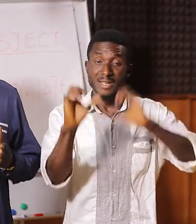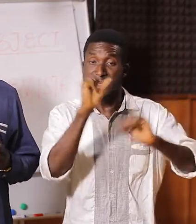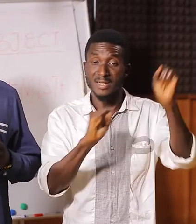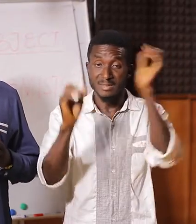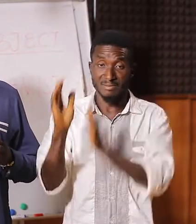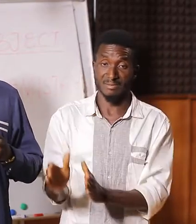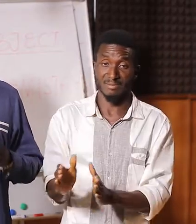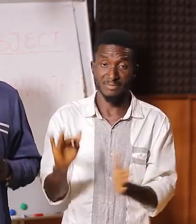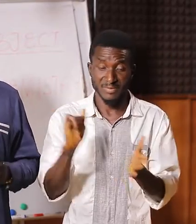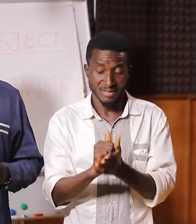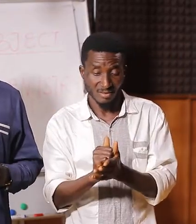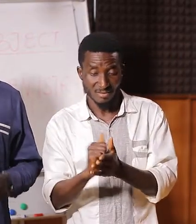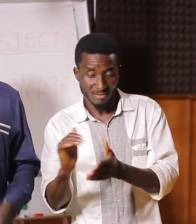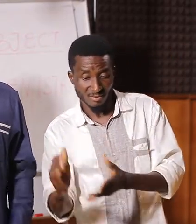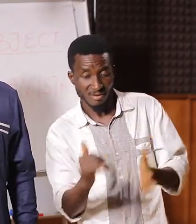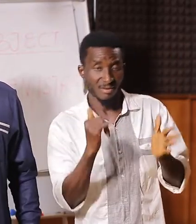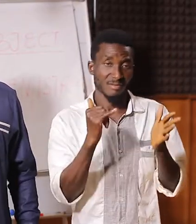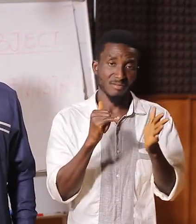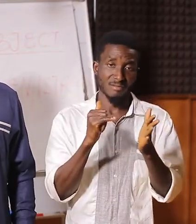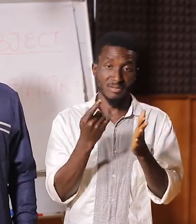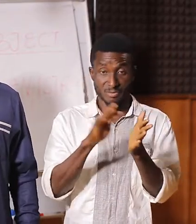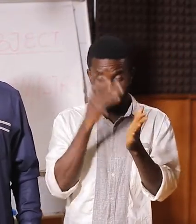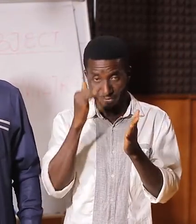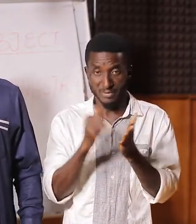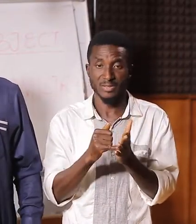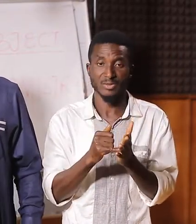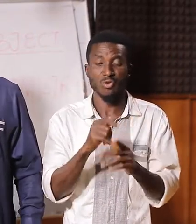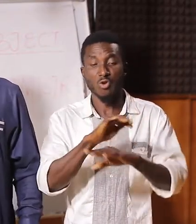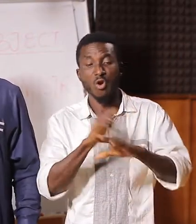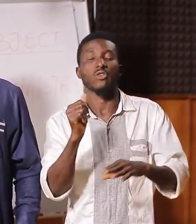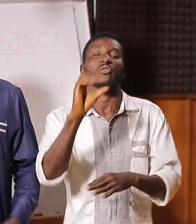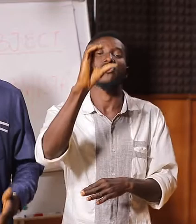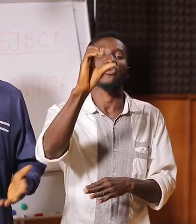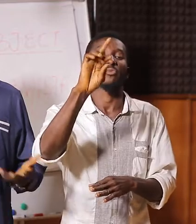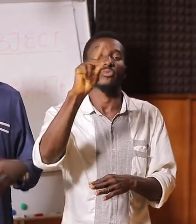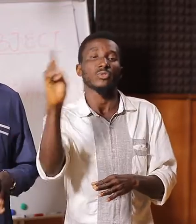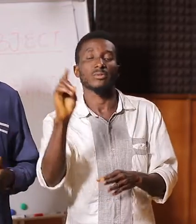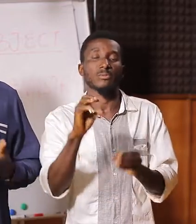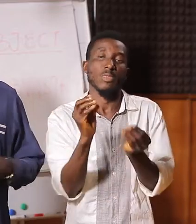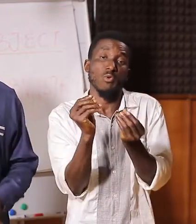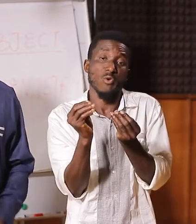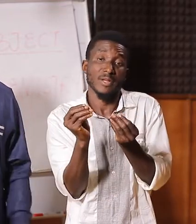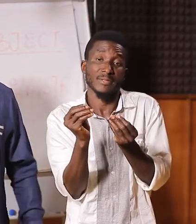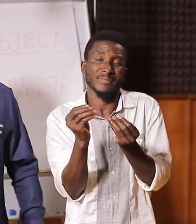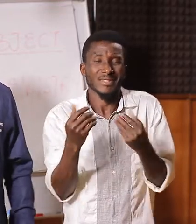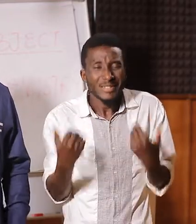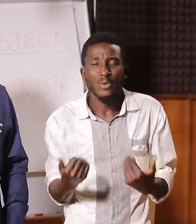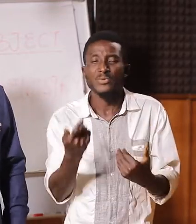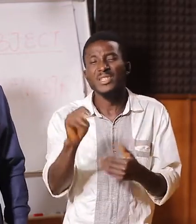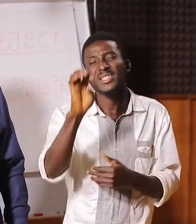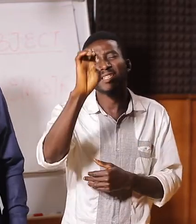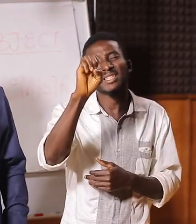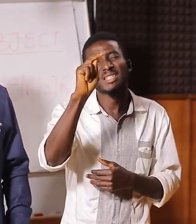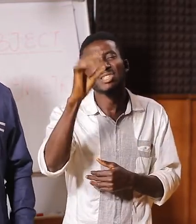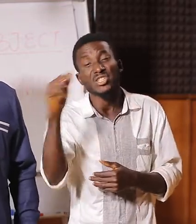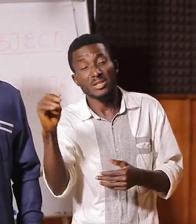geological survey to ascertain the presence of this mineral called crude oil. The engineers will now come in, use